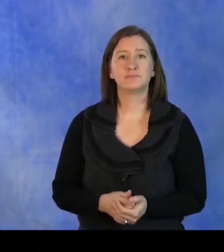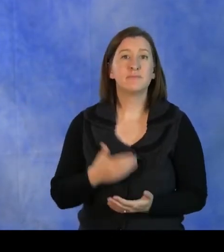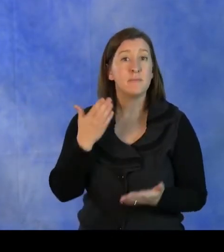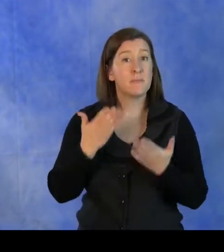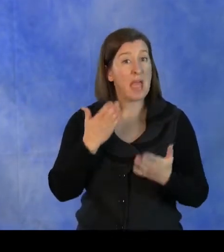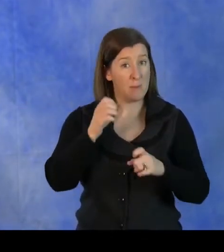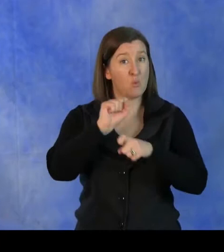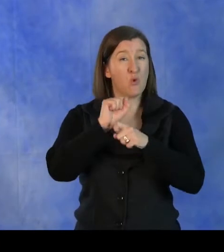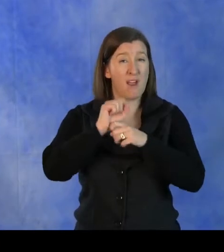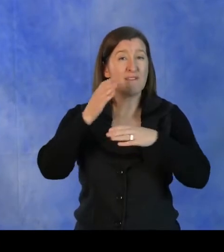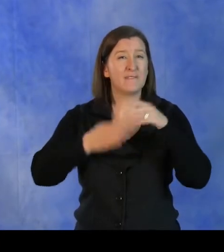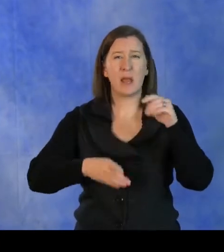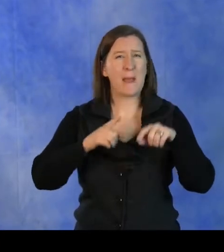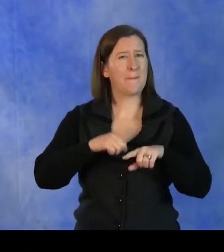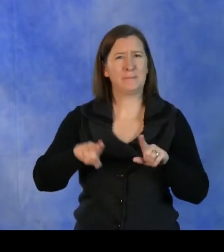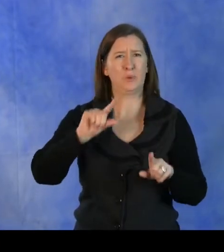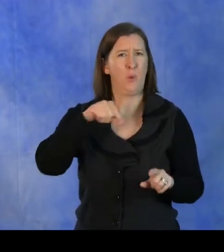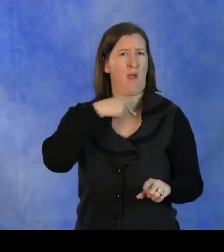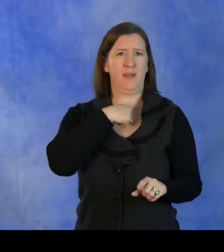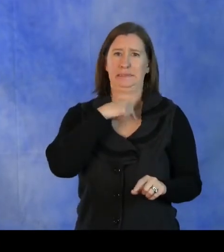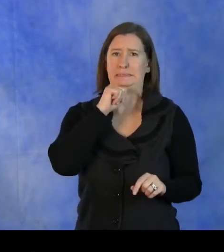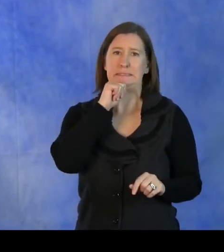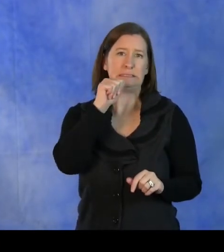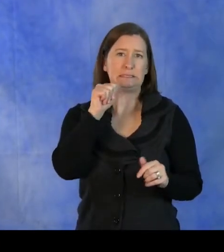same as their peers.